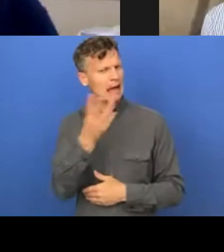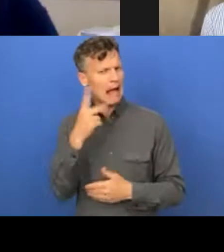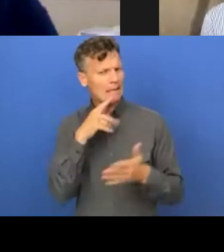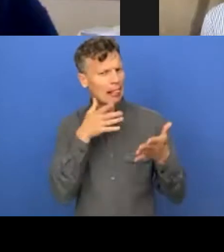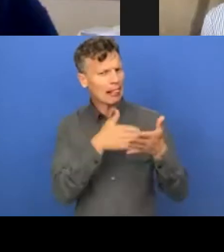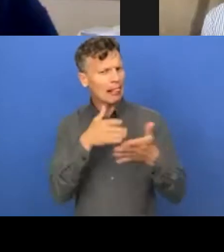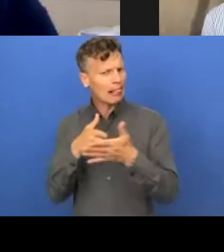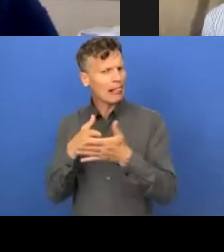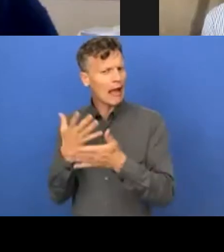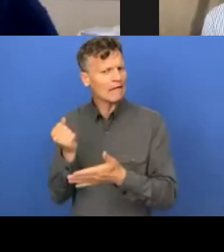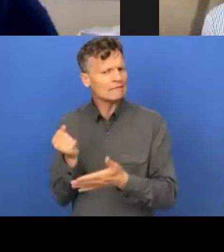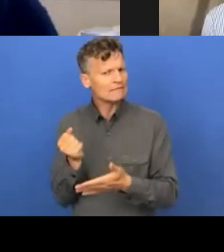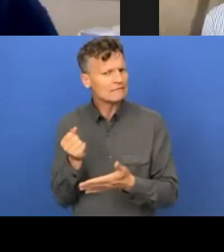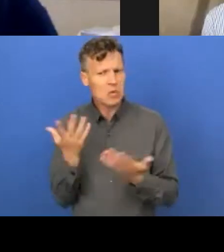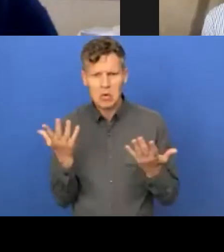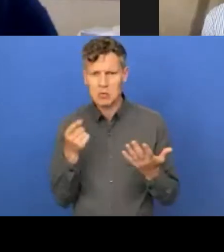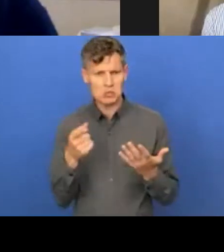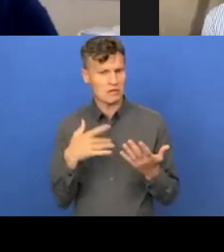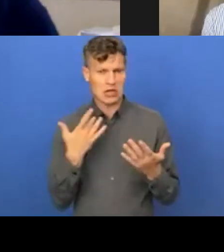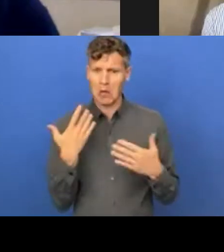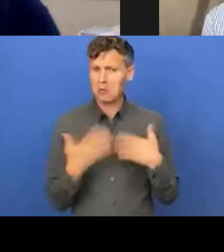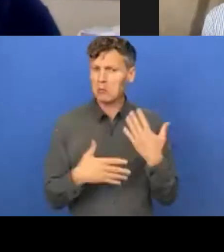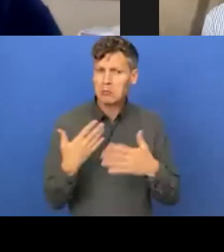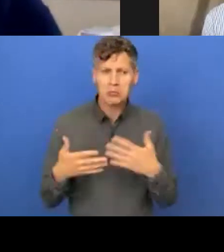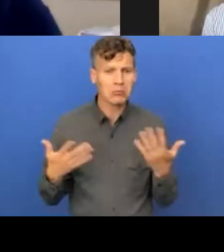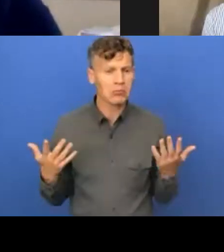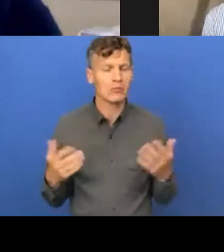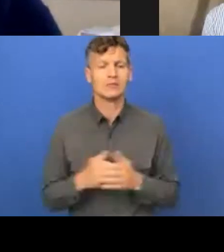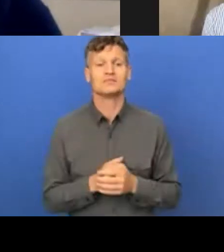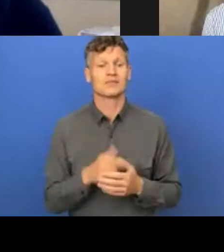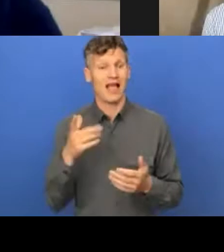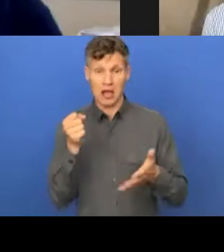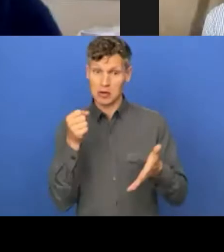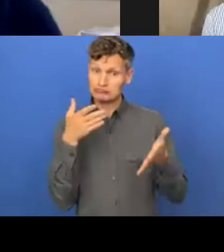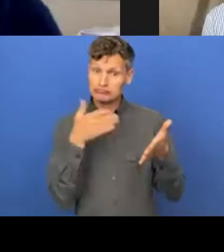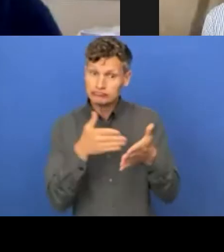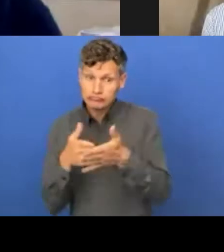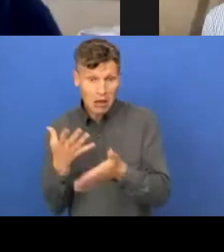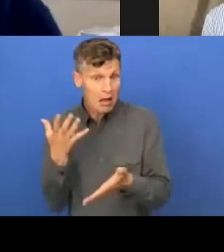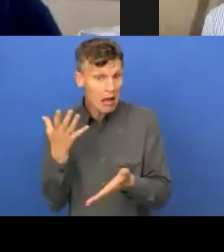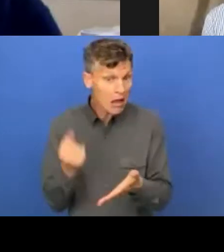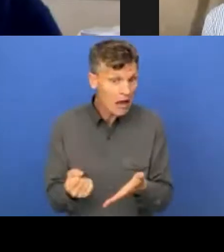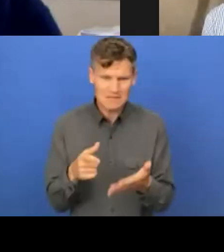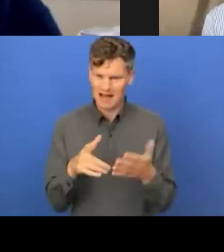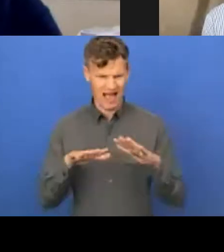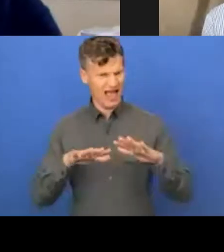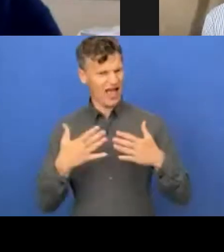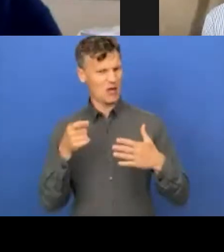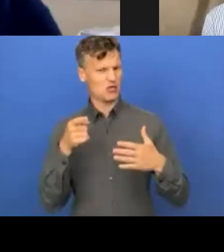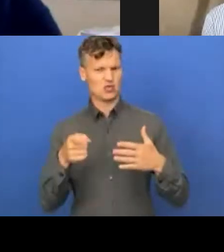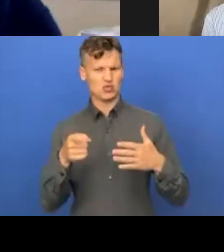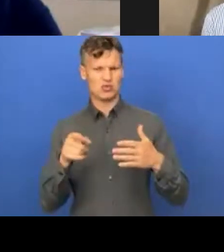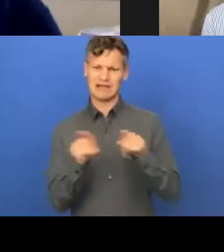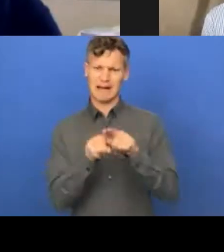in conducting the research? And if there were challenges, how did you overcome them? I mean, as